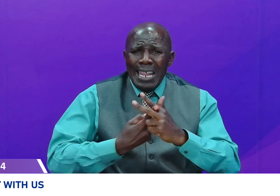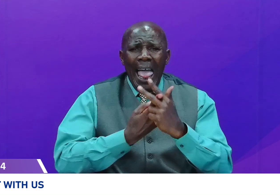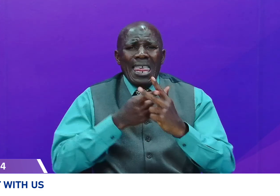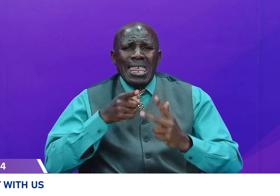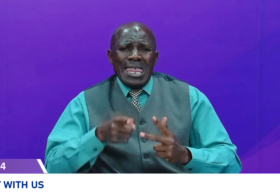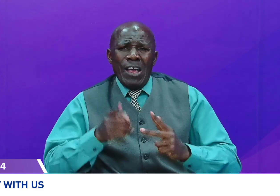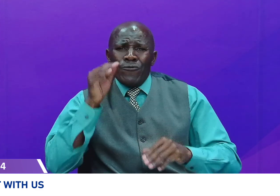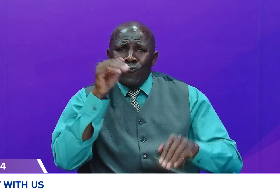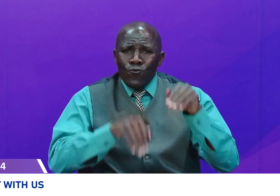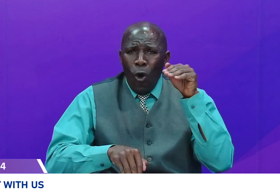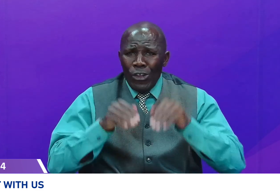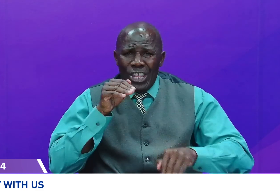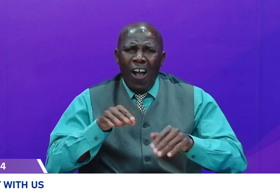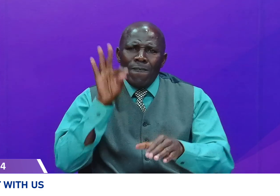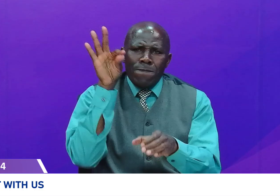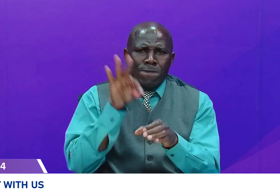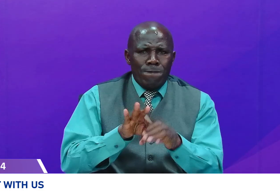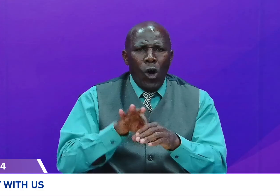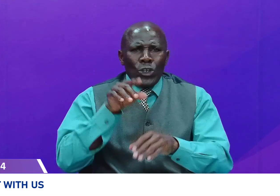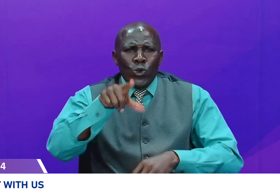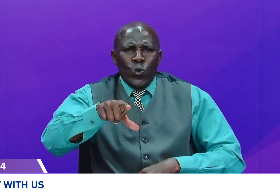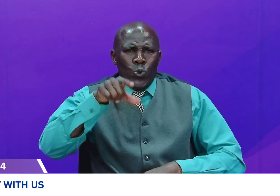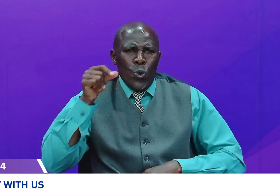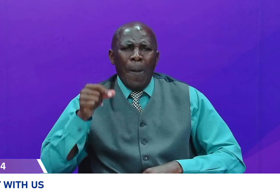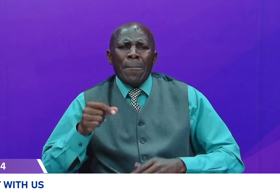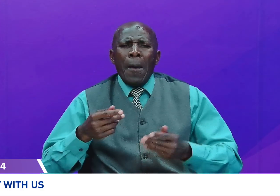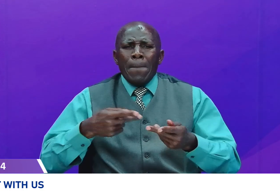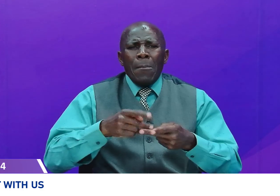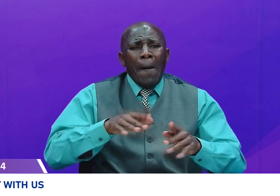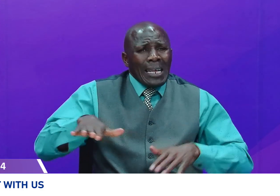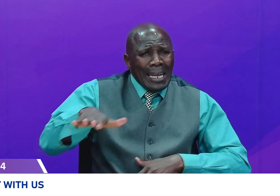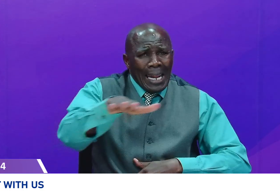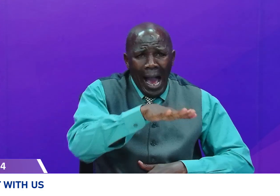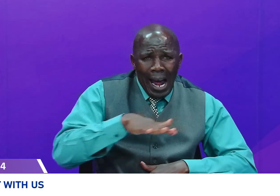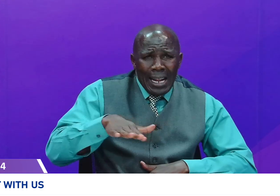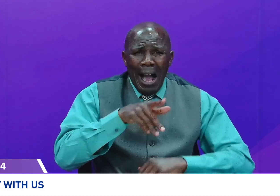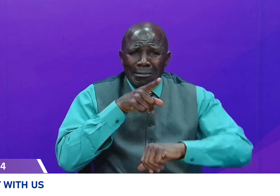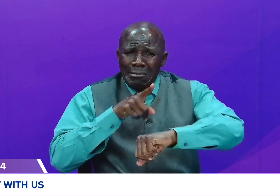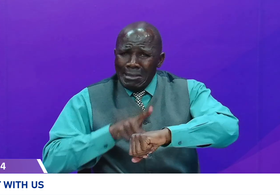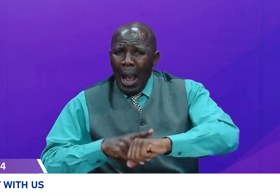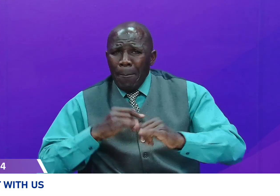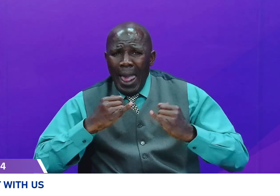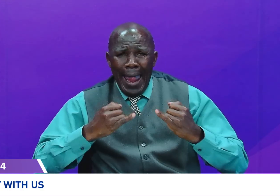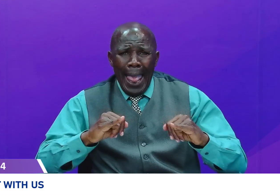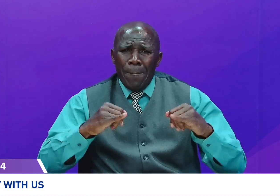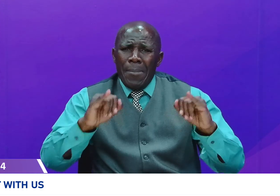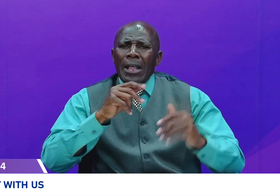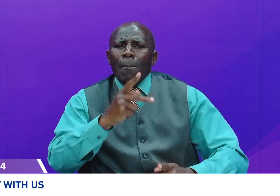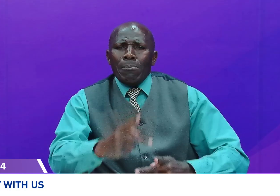The experts will be tasked with establishing whether electronic voting took place during the